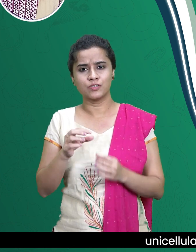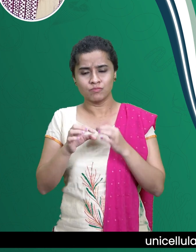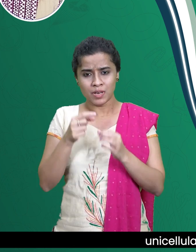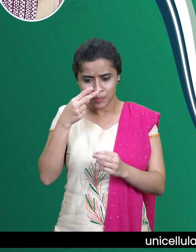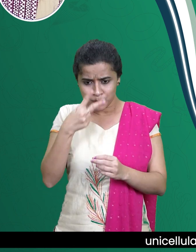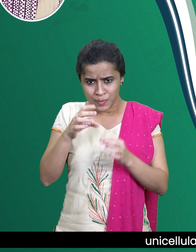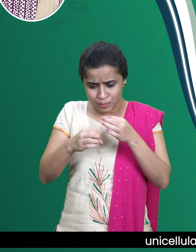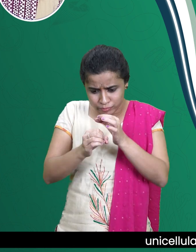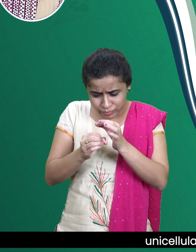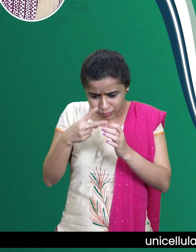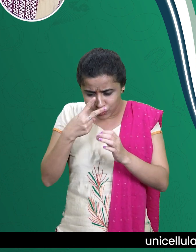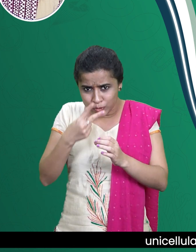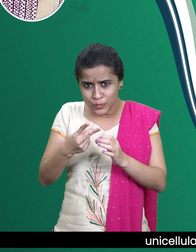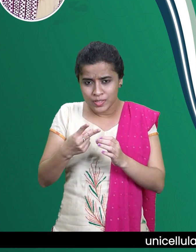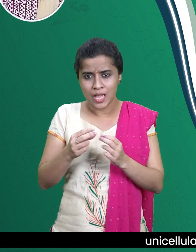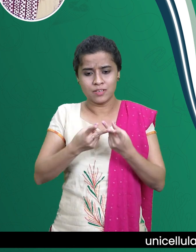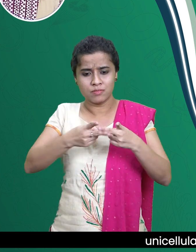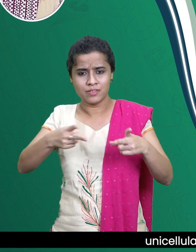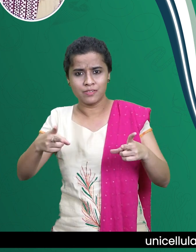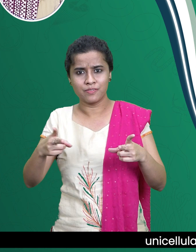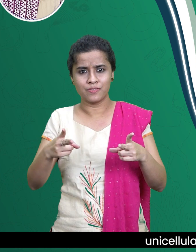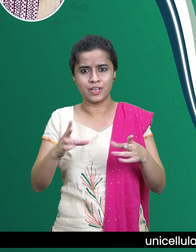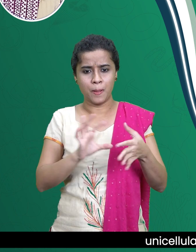or multicellular.